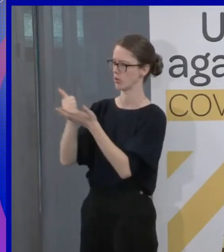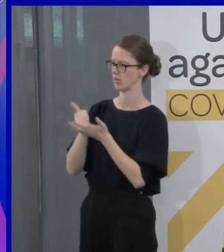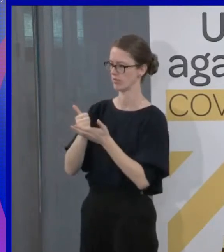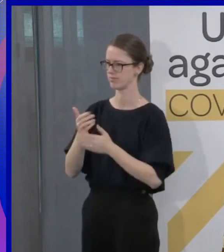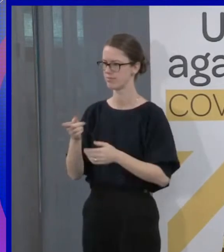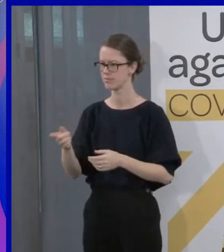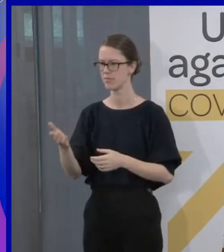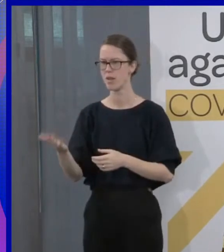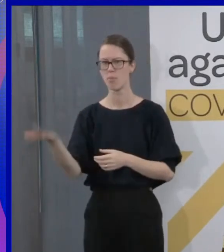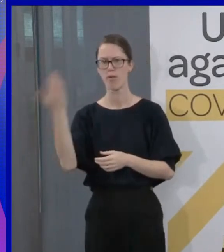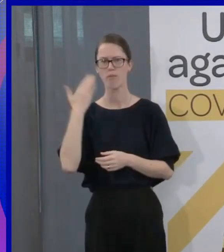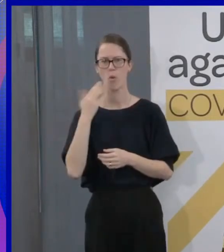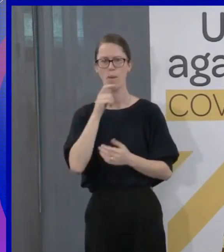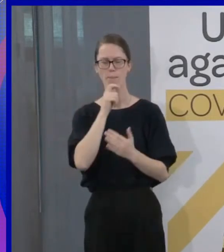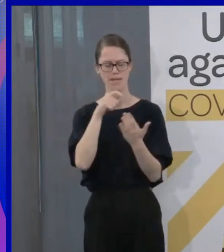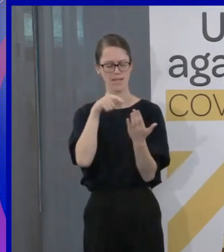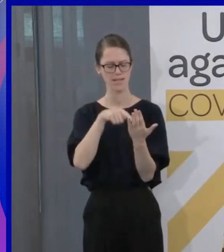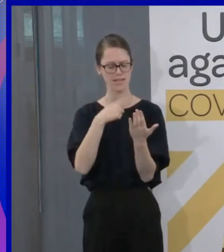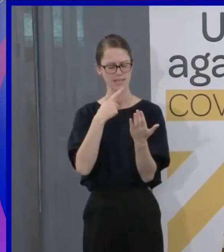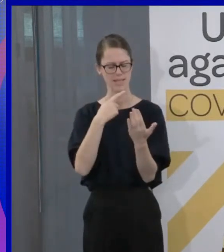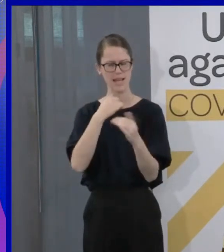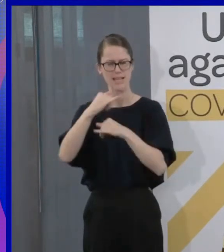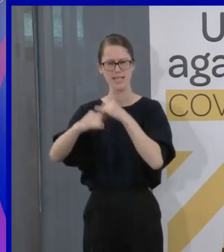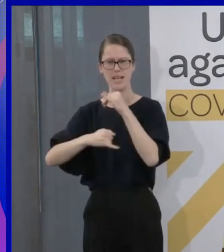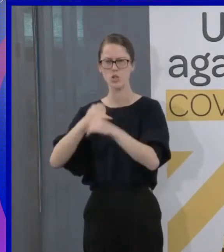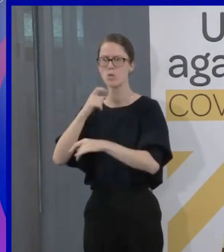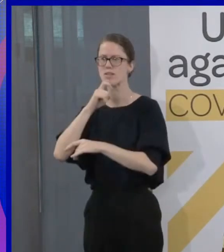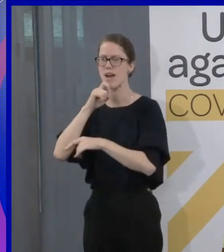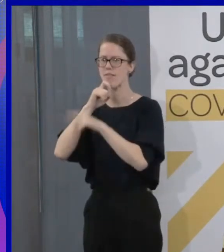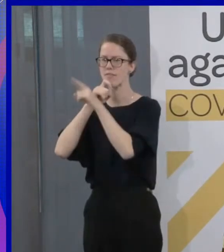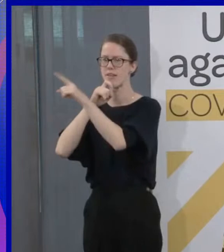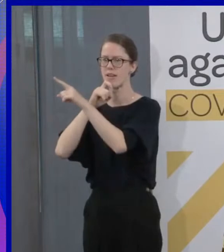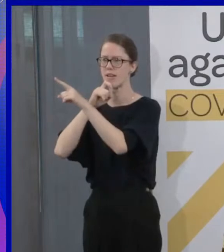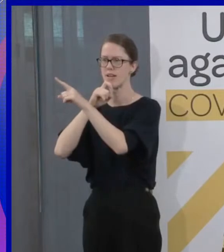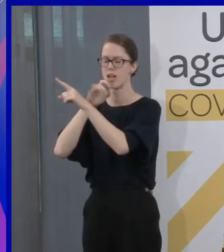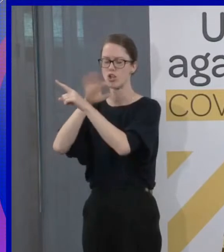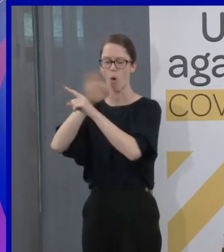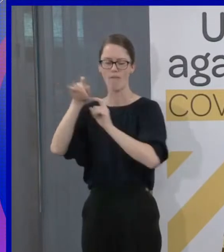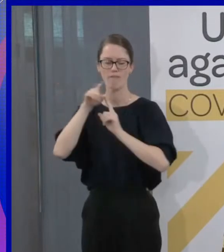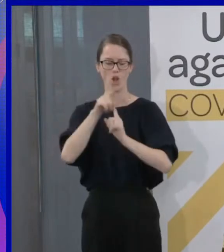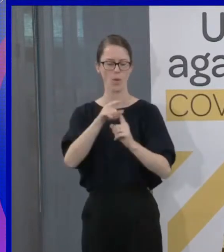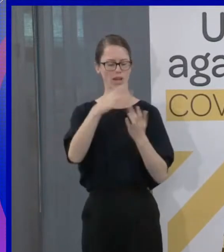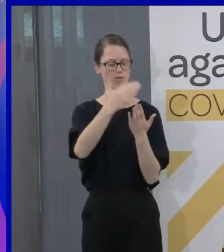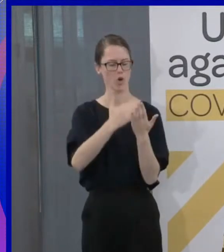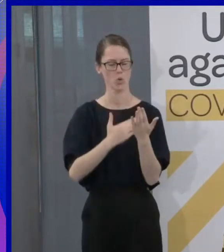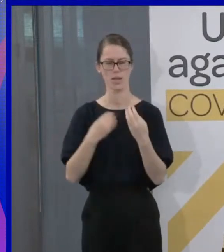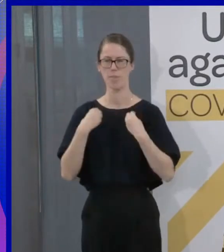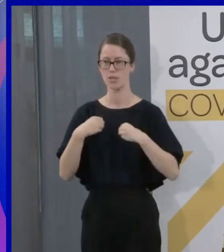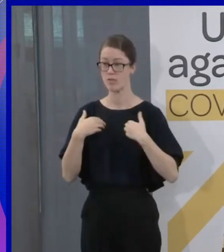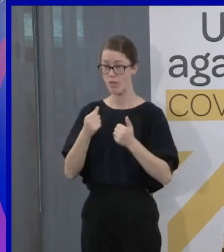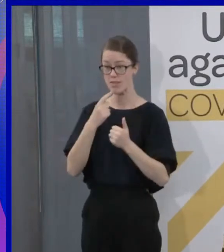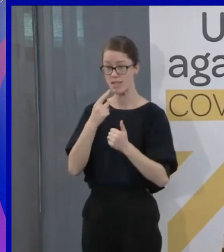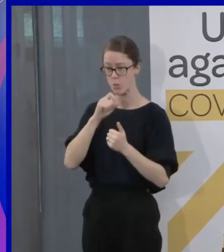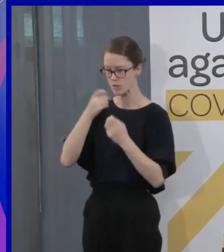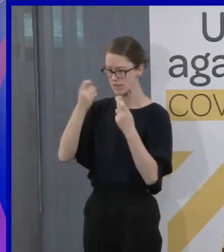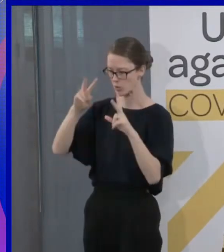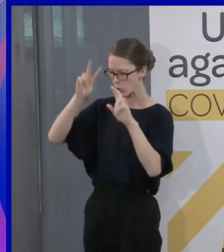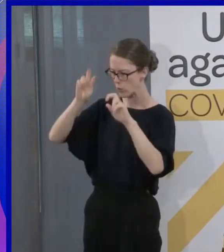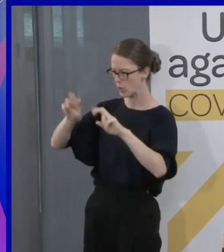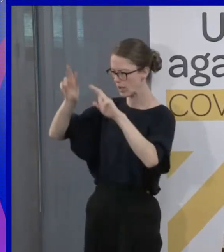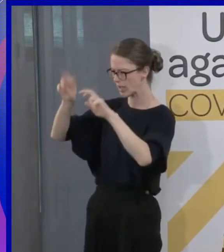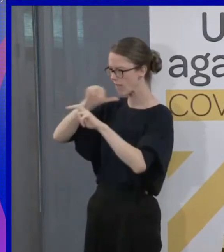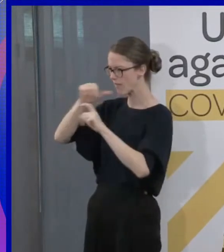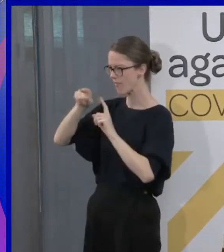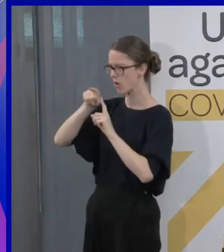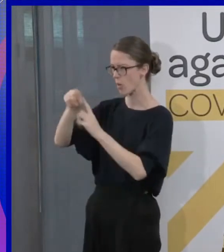there were some reports in the media of international aircrew not complying with the existing restrictions, the Ministry of Health said it would begin auditing for